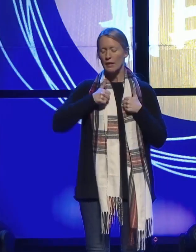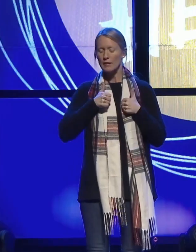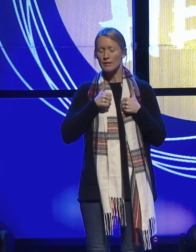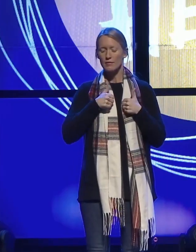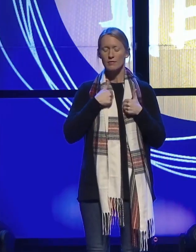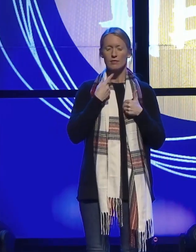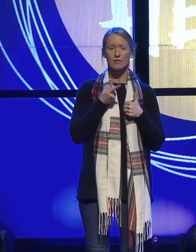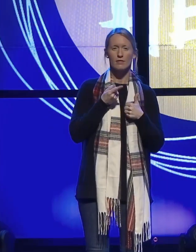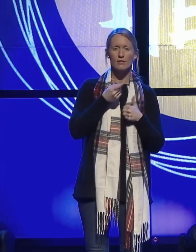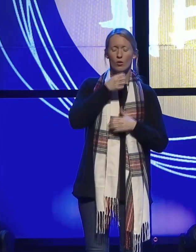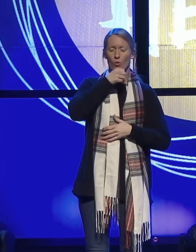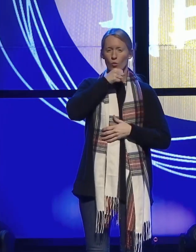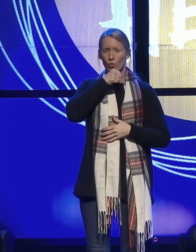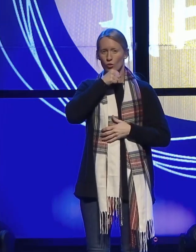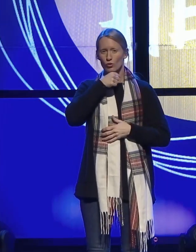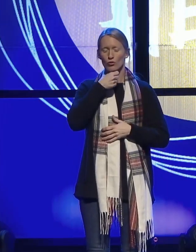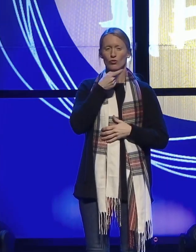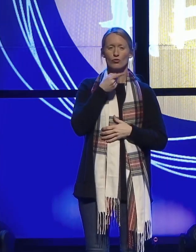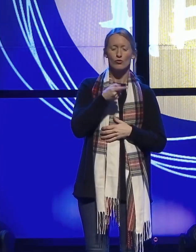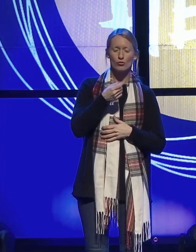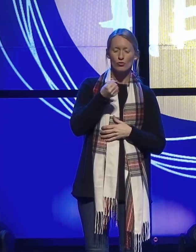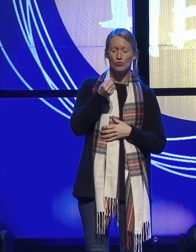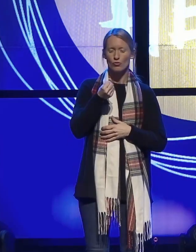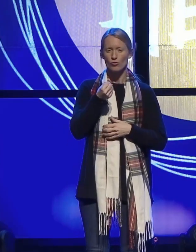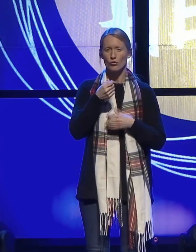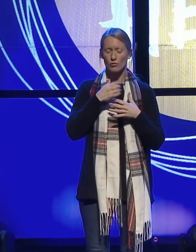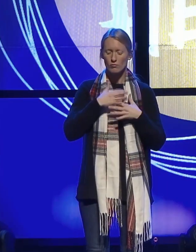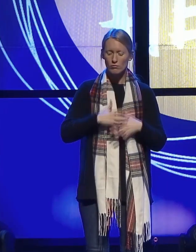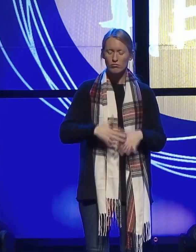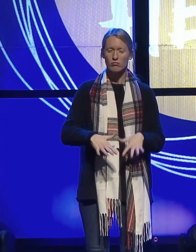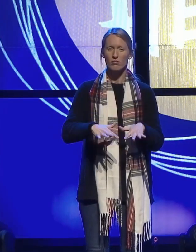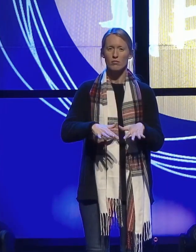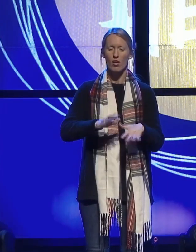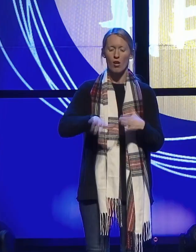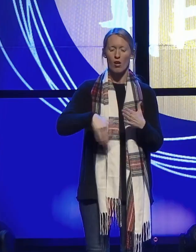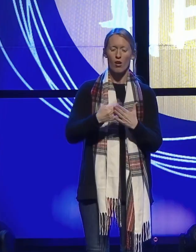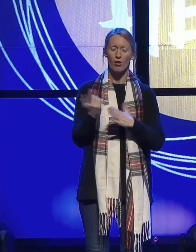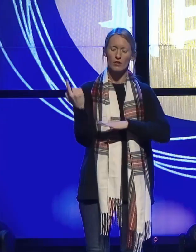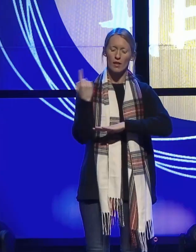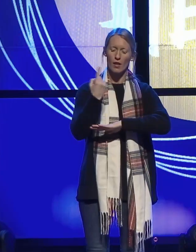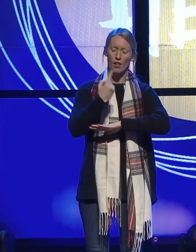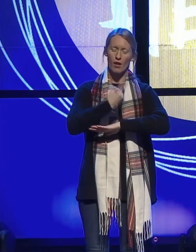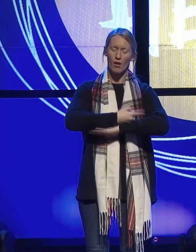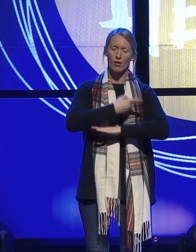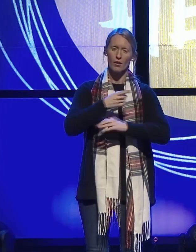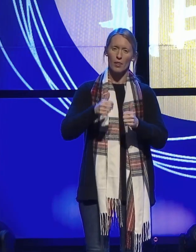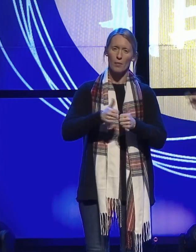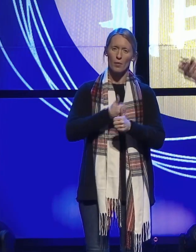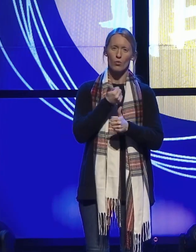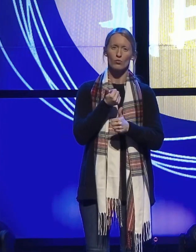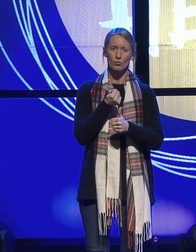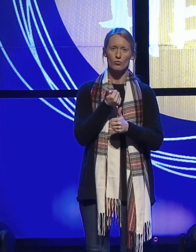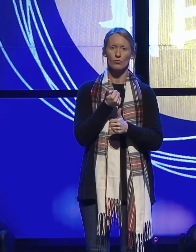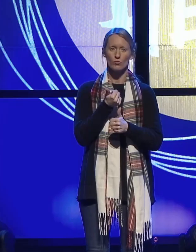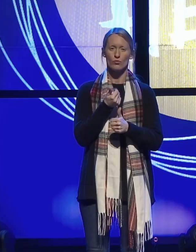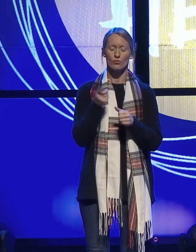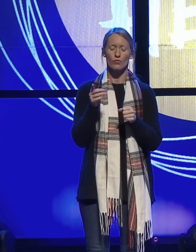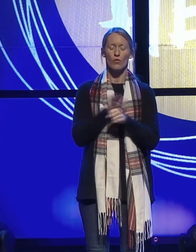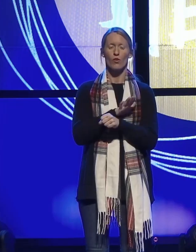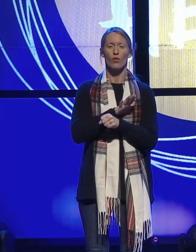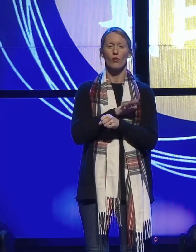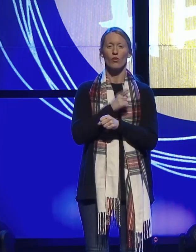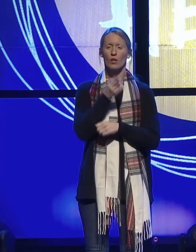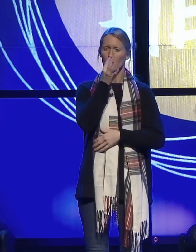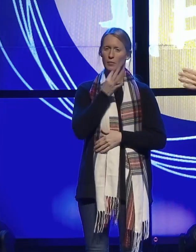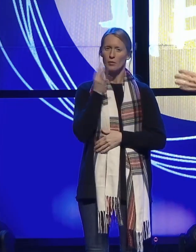juice out of that orange all day long and get the most out of it. So as we have communion this morning, as we